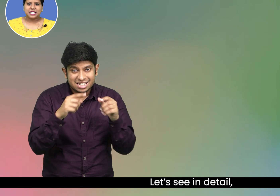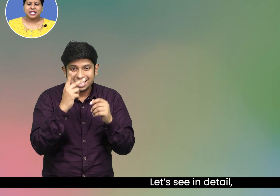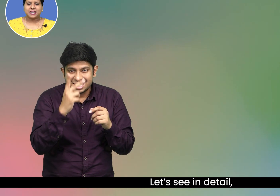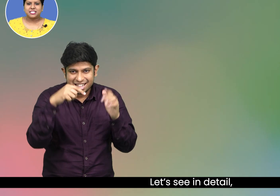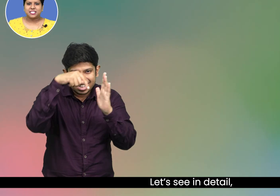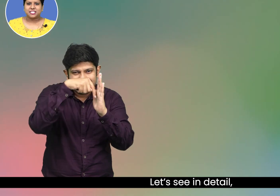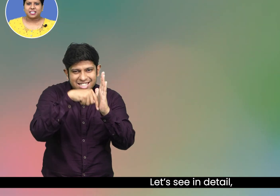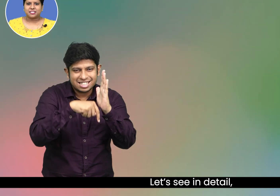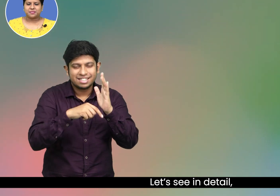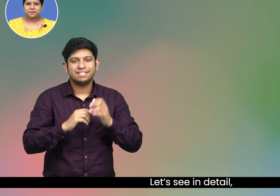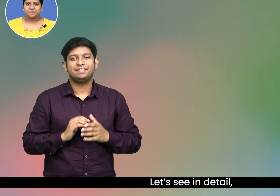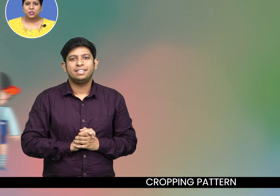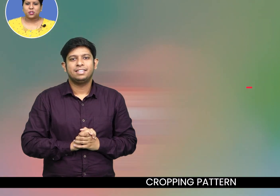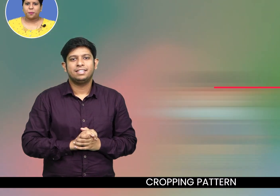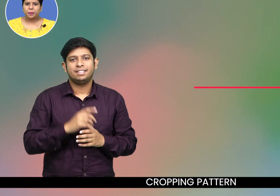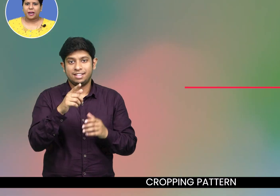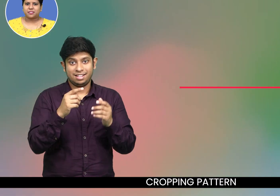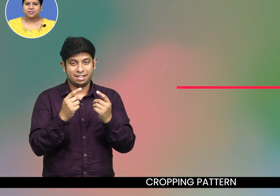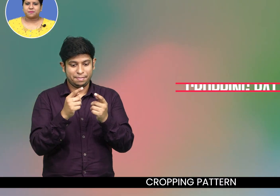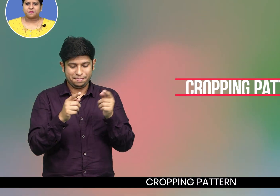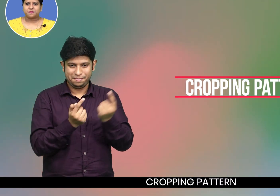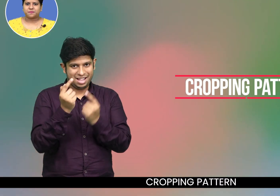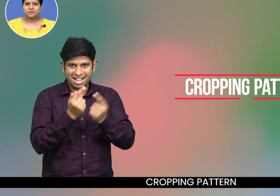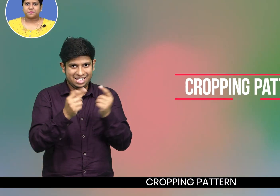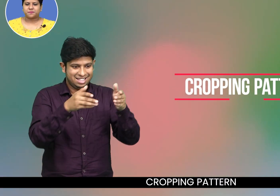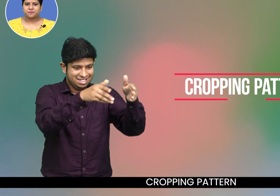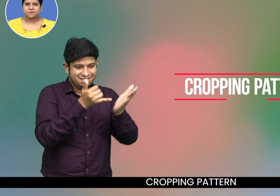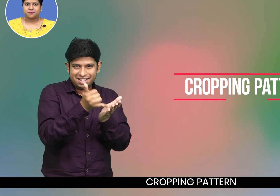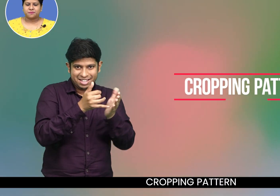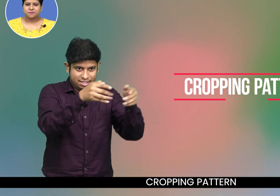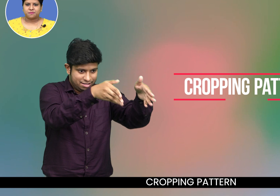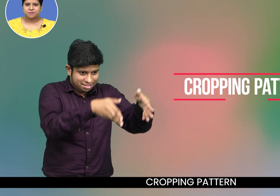Let's see in detail. Cropping pattern.